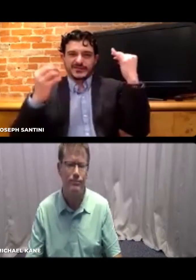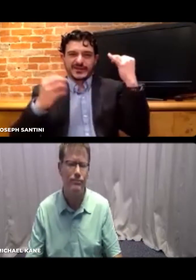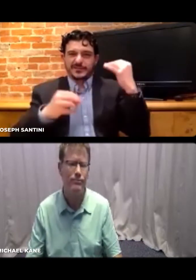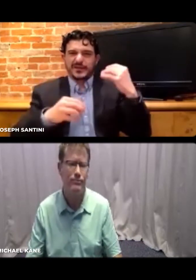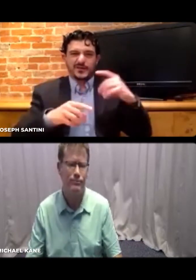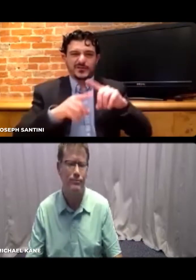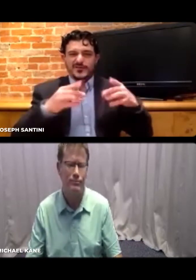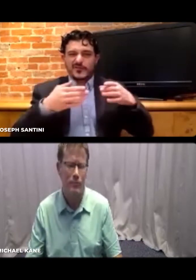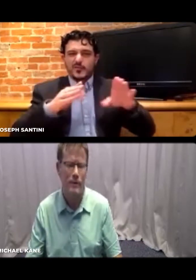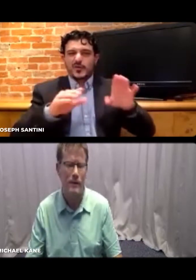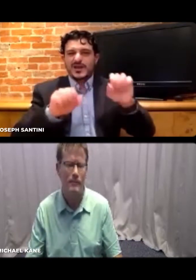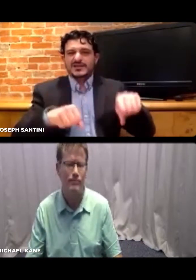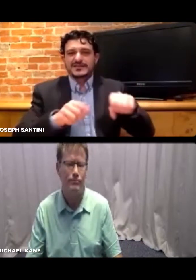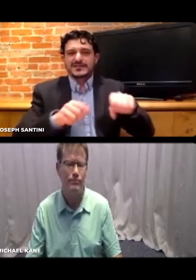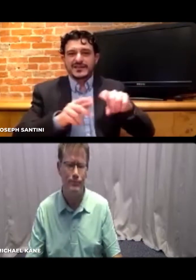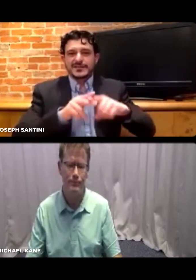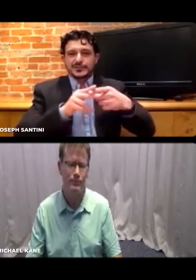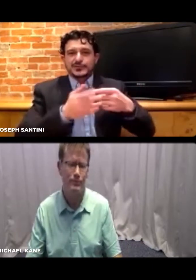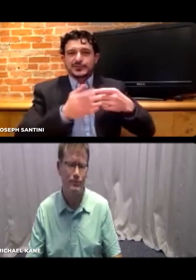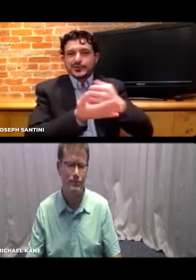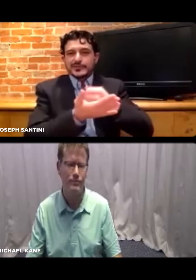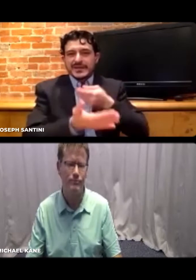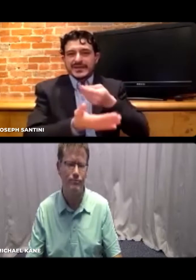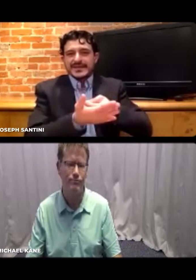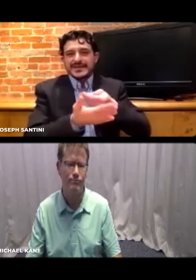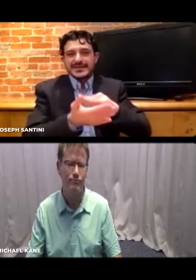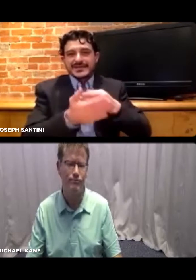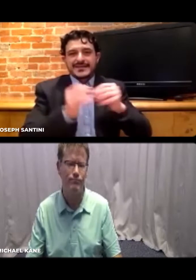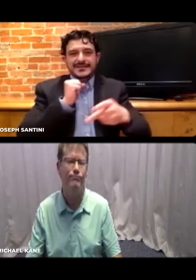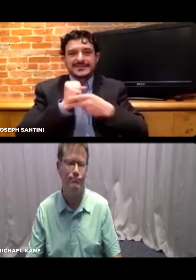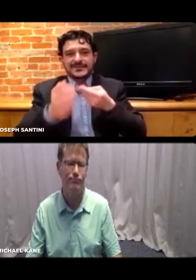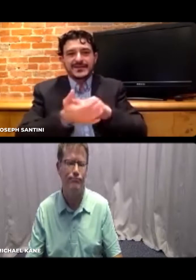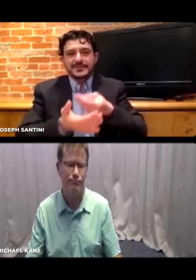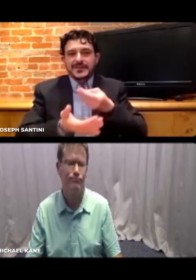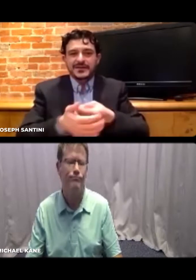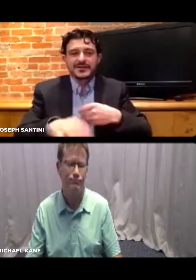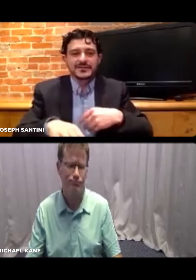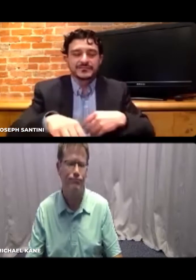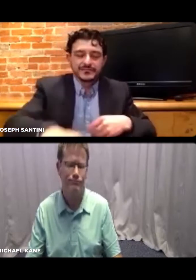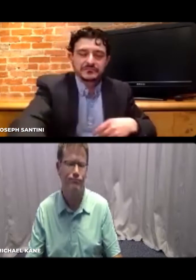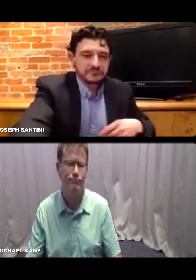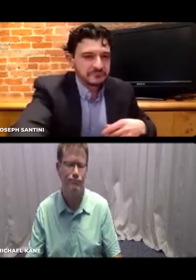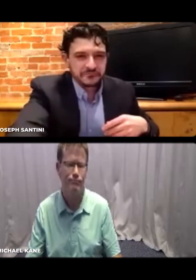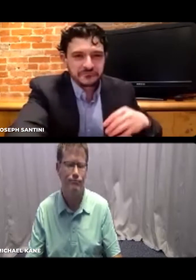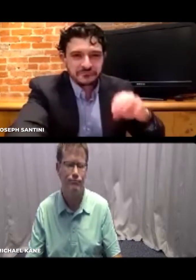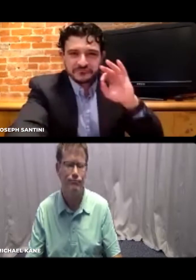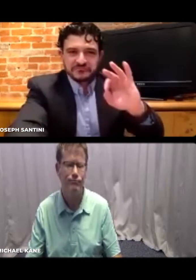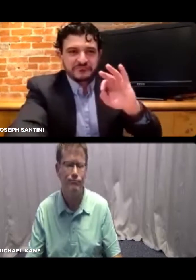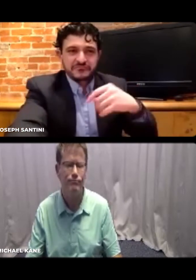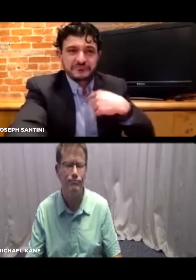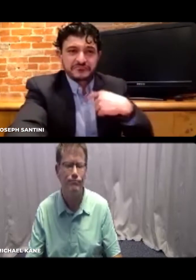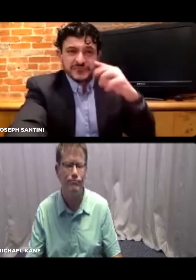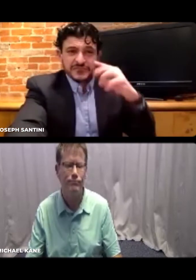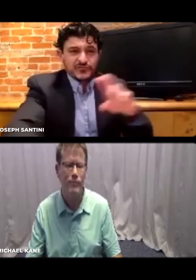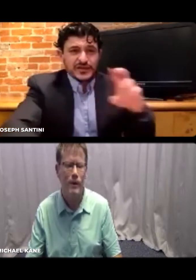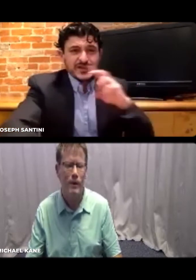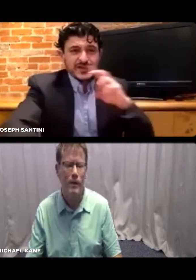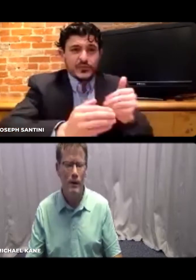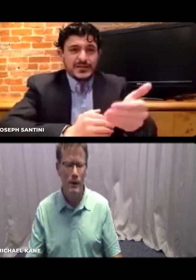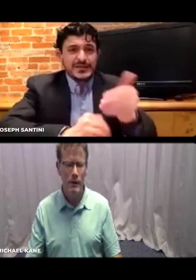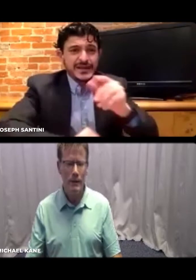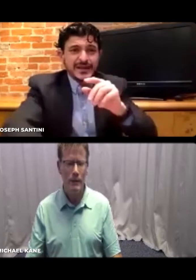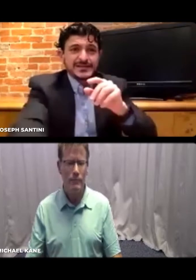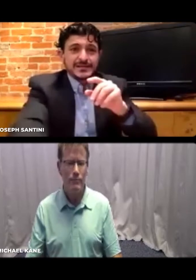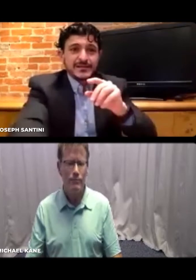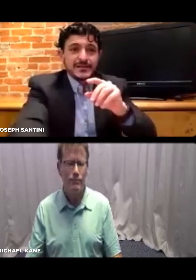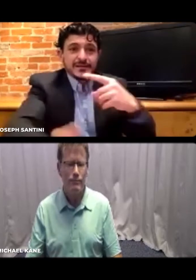Right. We really have to start thinking about ways that these students can start making money so they can start saving money, right? Okay, let's